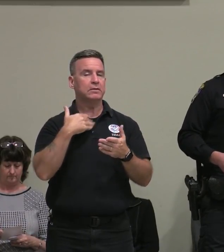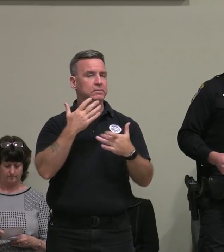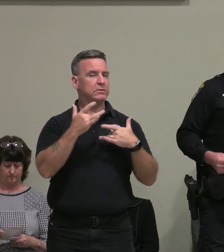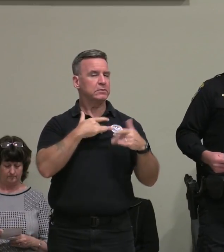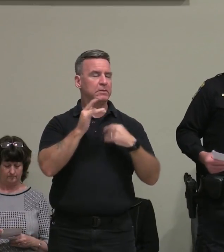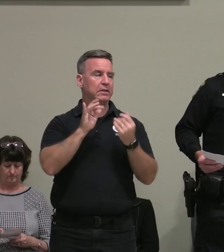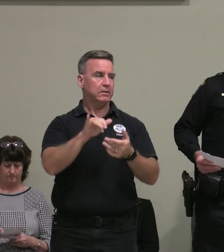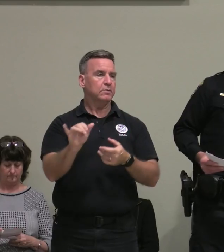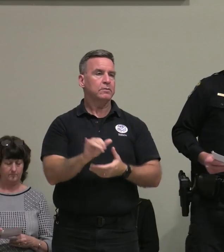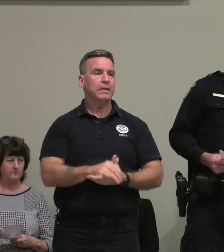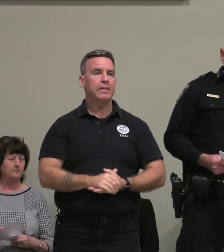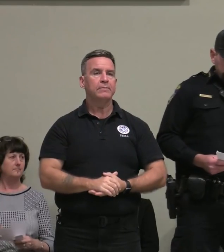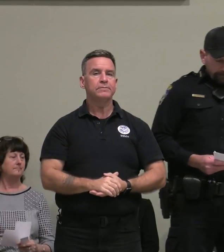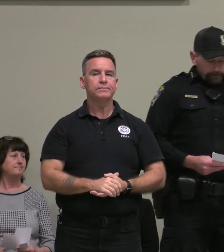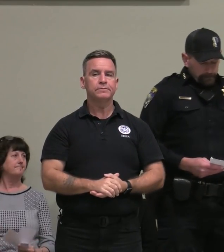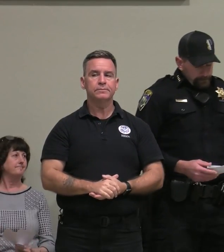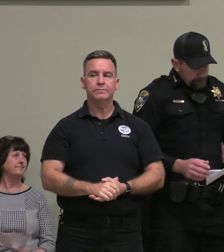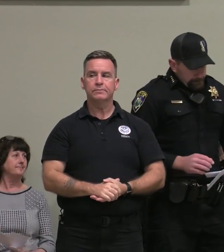concern about that as well.